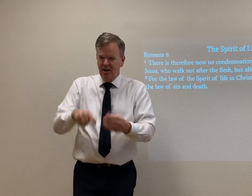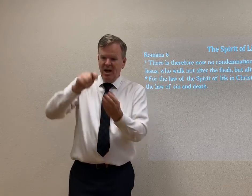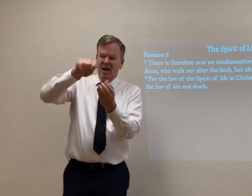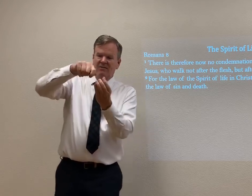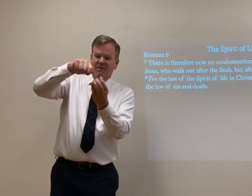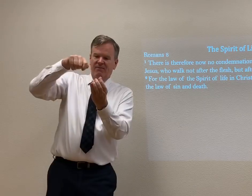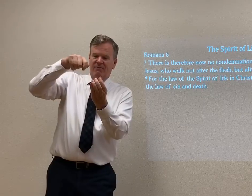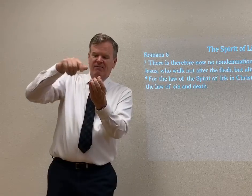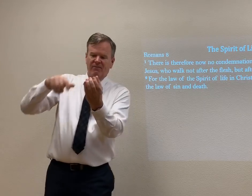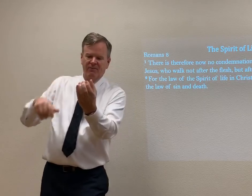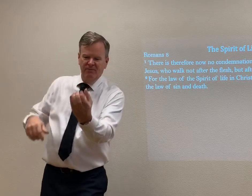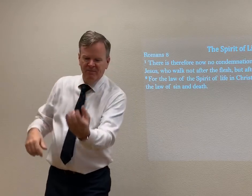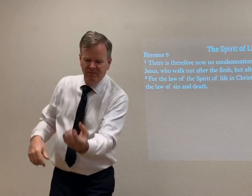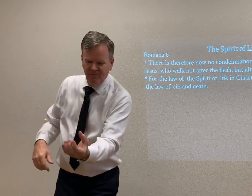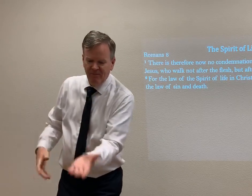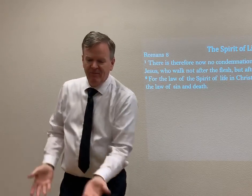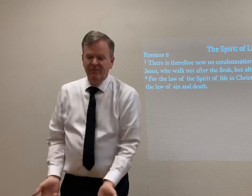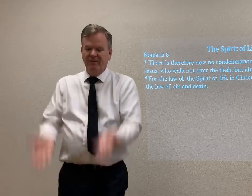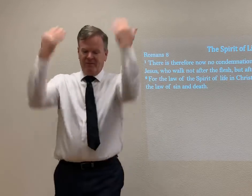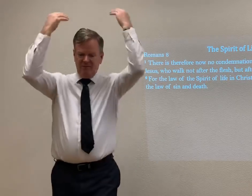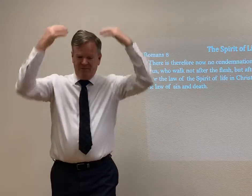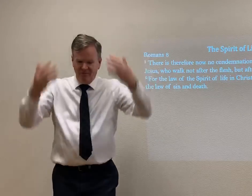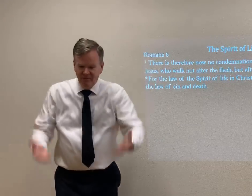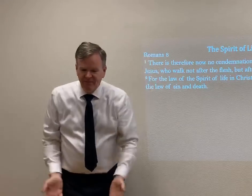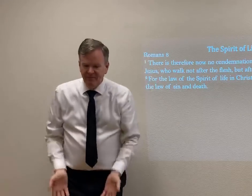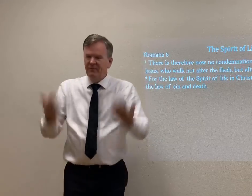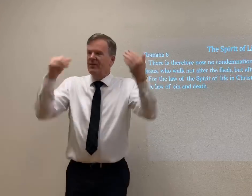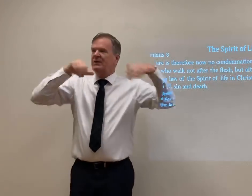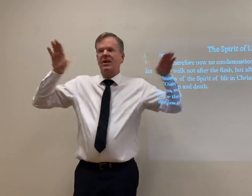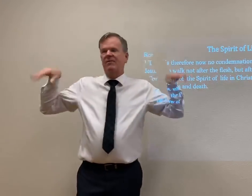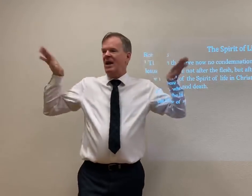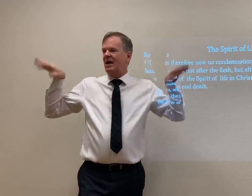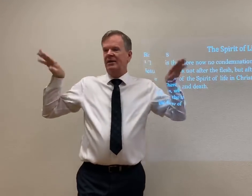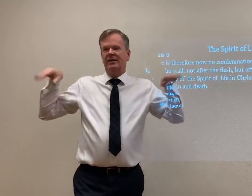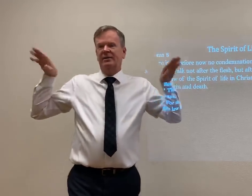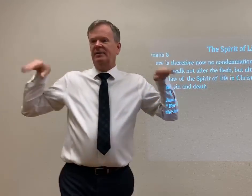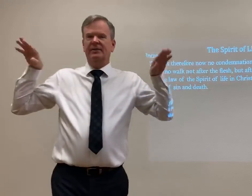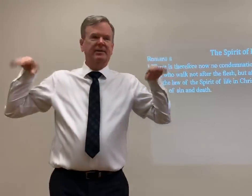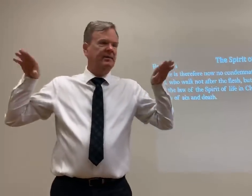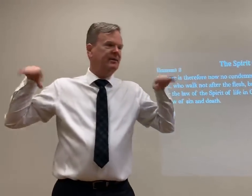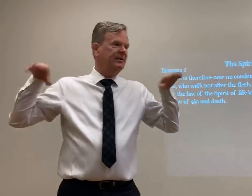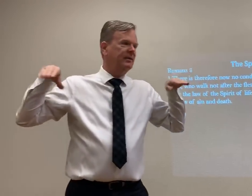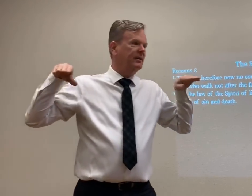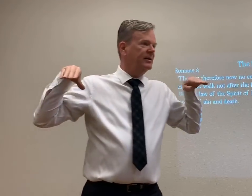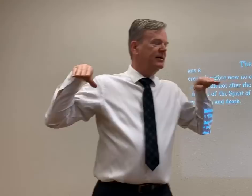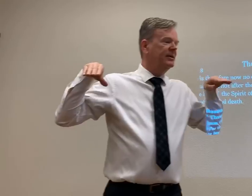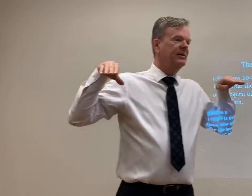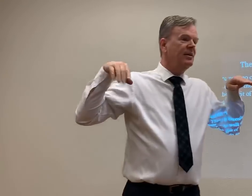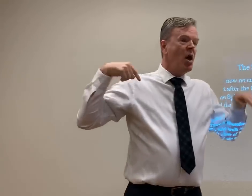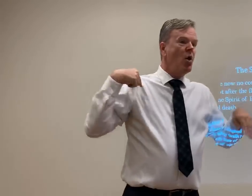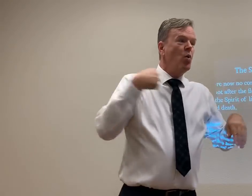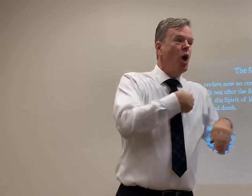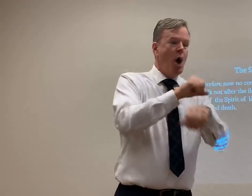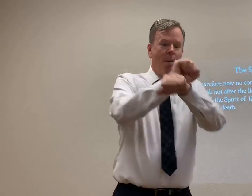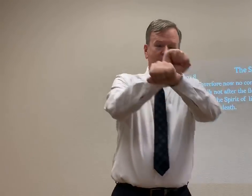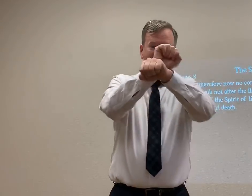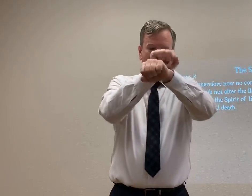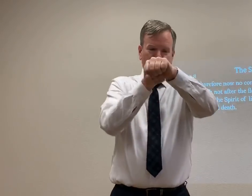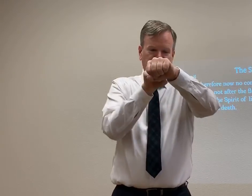of gravity. Because you've taken away its ability to fly, it's not going to fly. Okay? We are, in